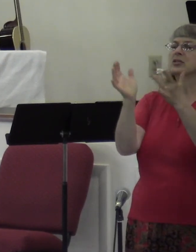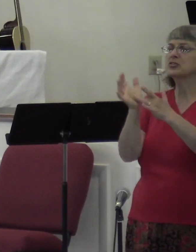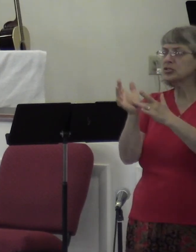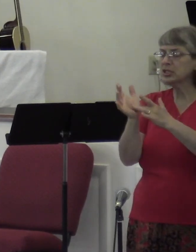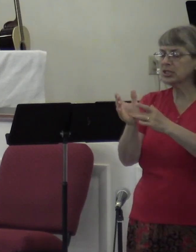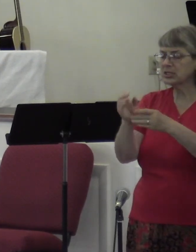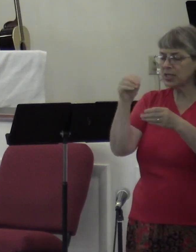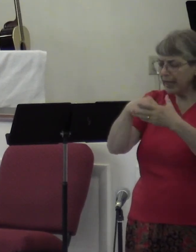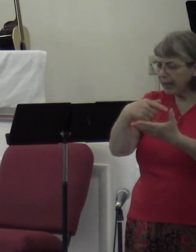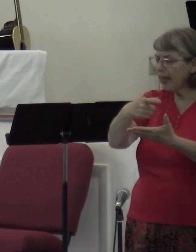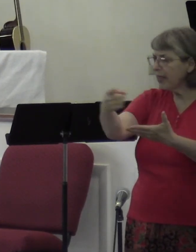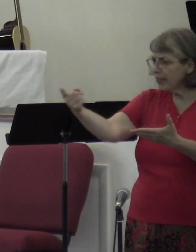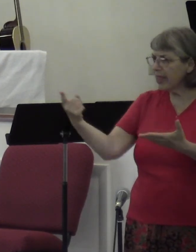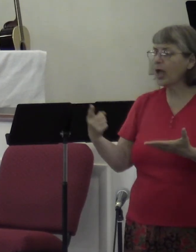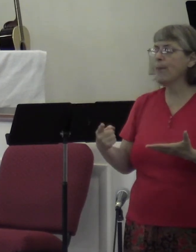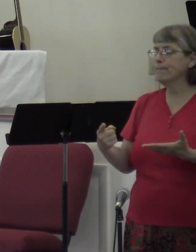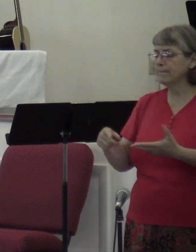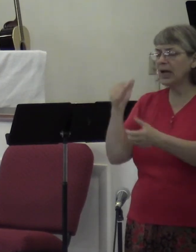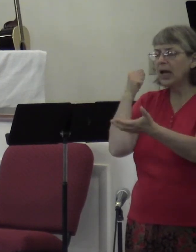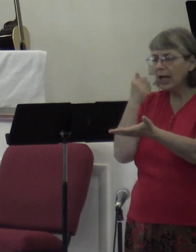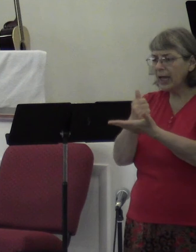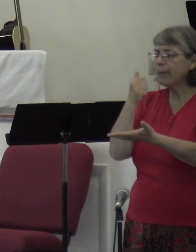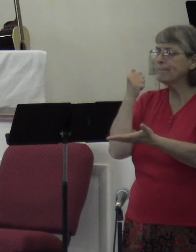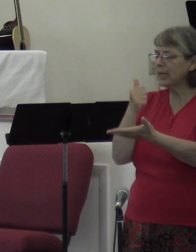Jesus in them.